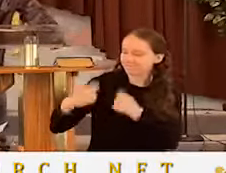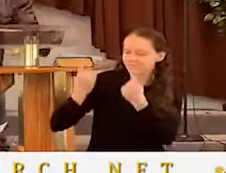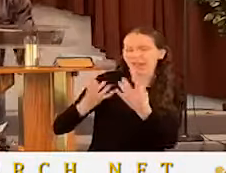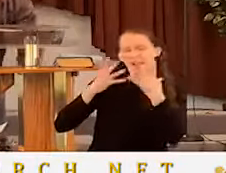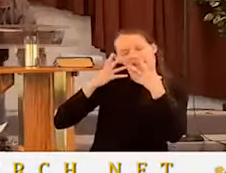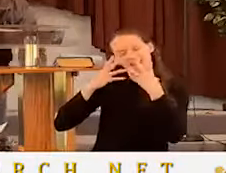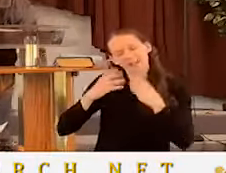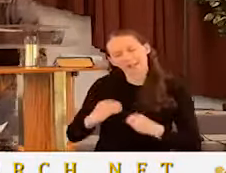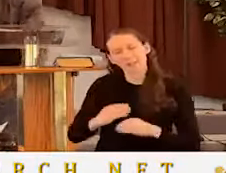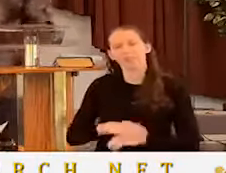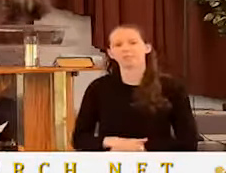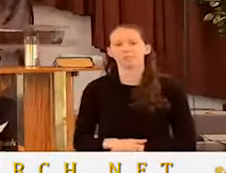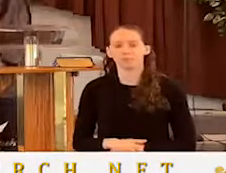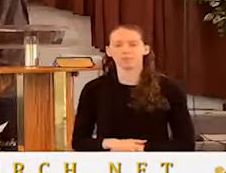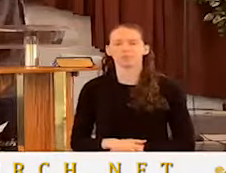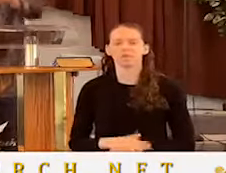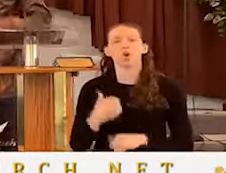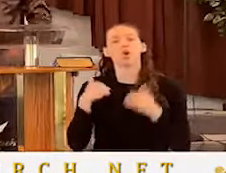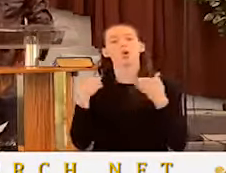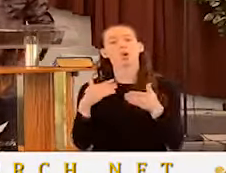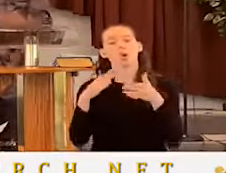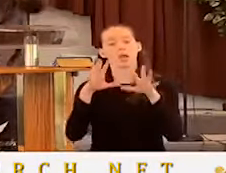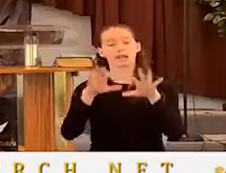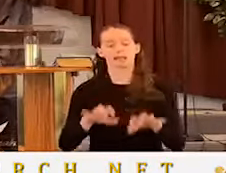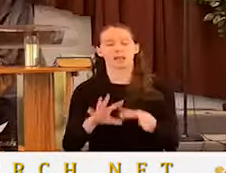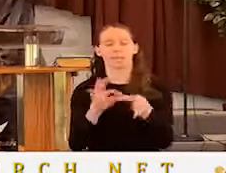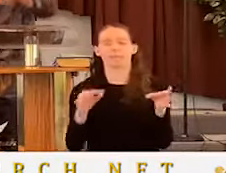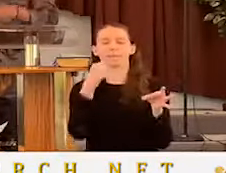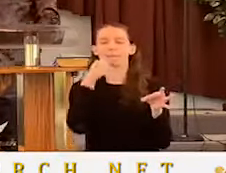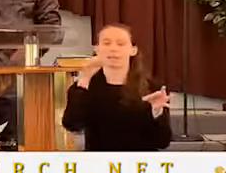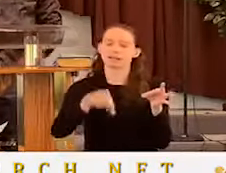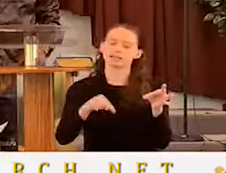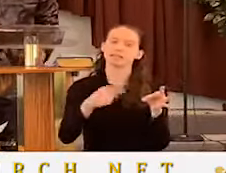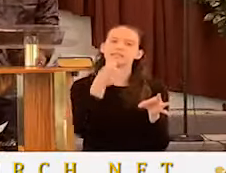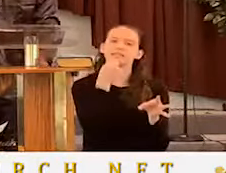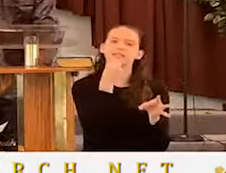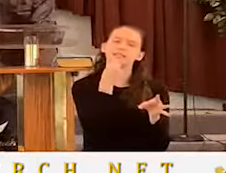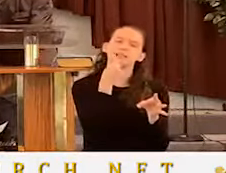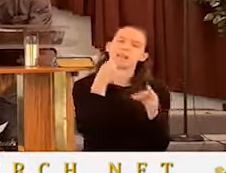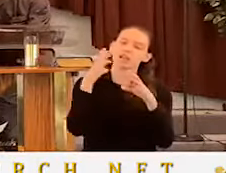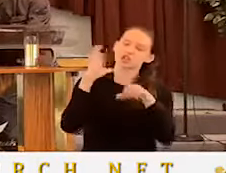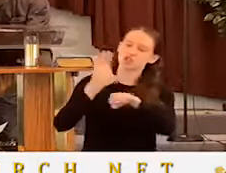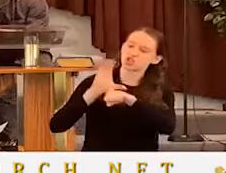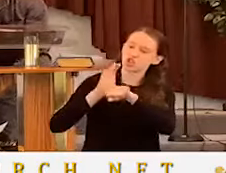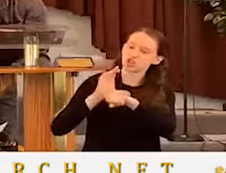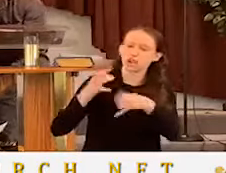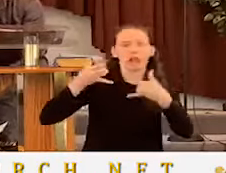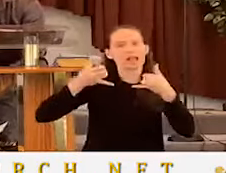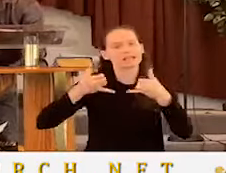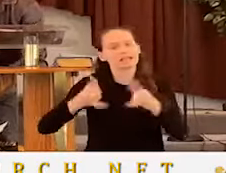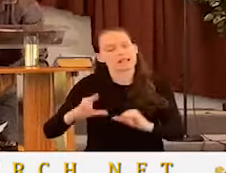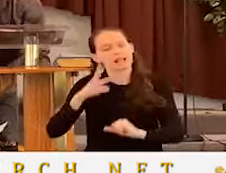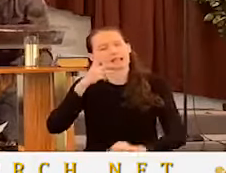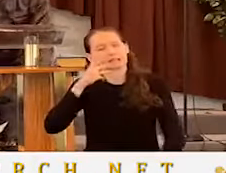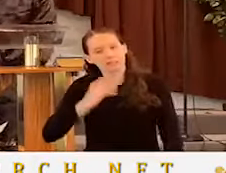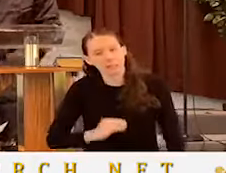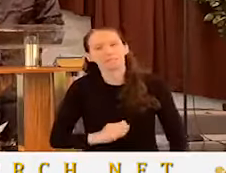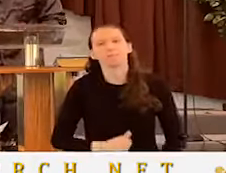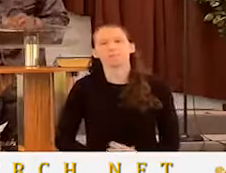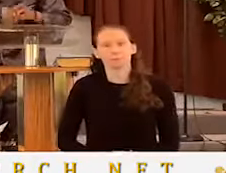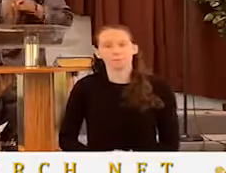asleep. Yes, sir. I want you to type that right quick. I want you to put in your comment section and say the church is still